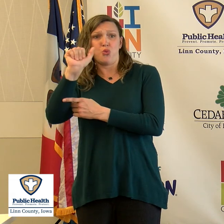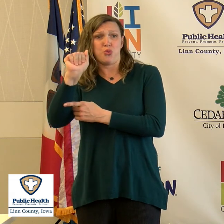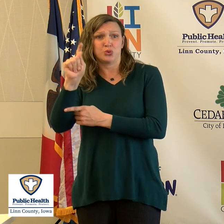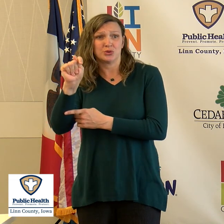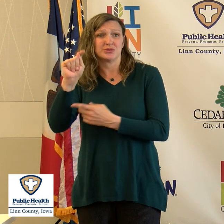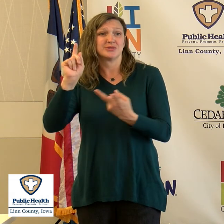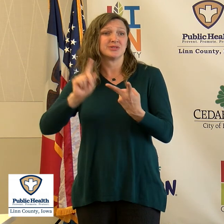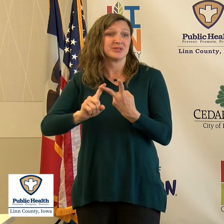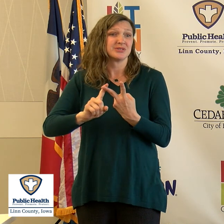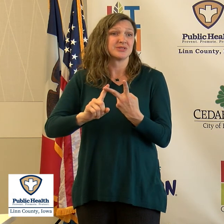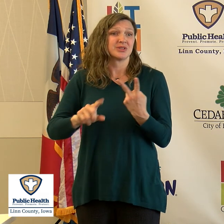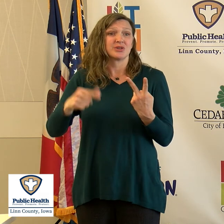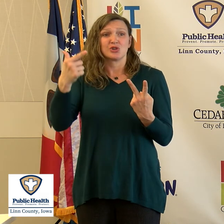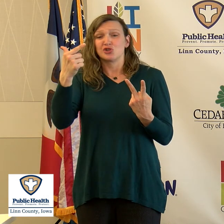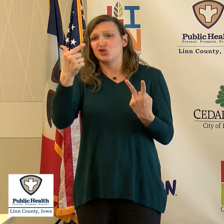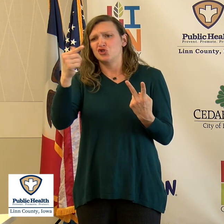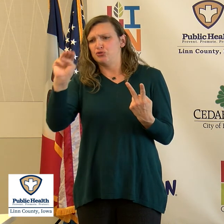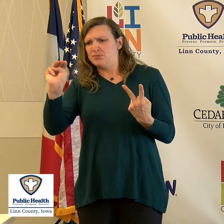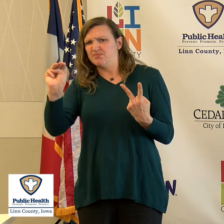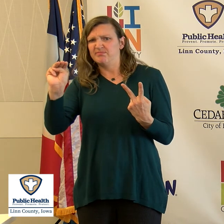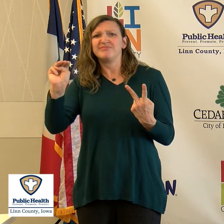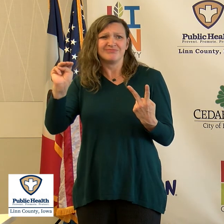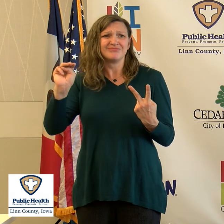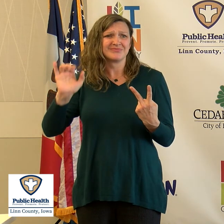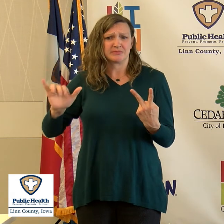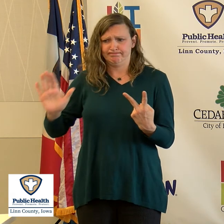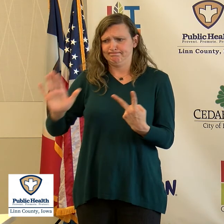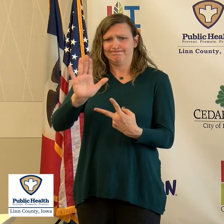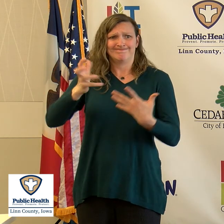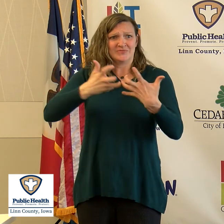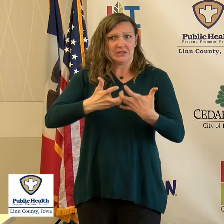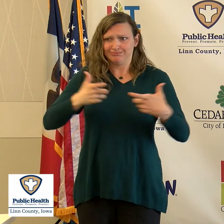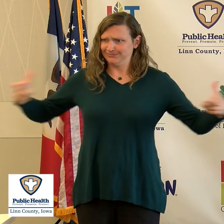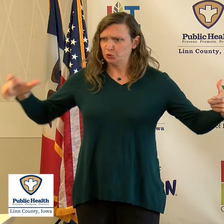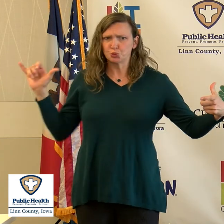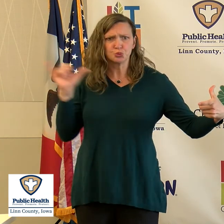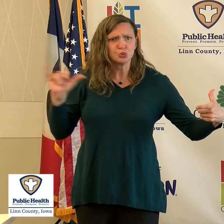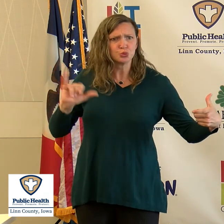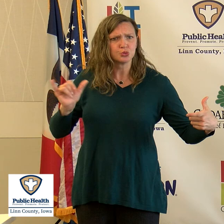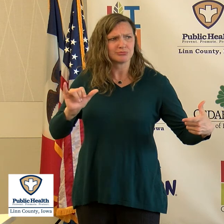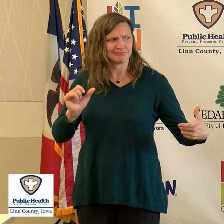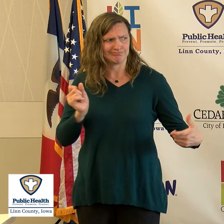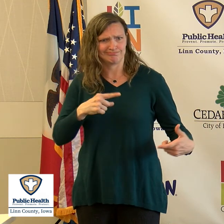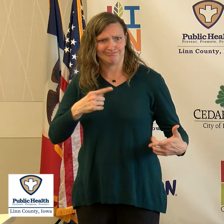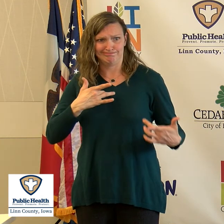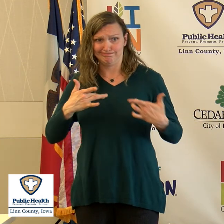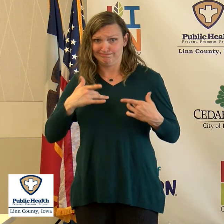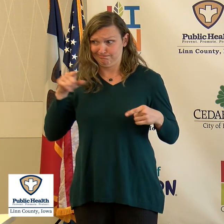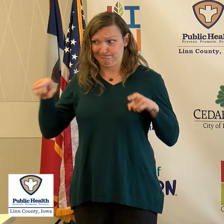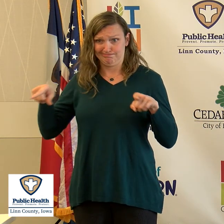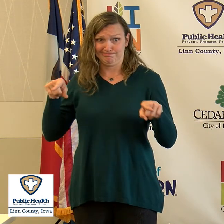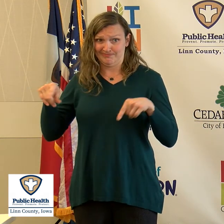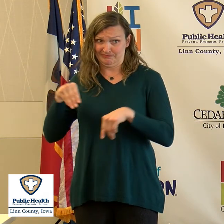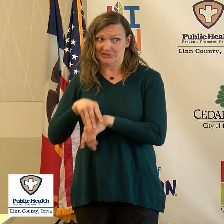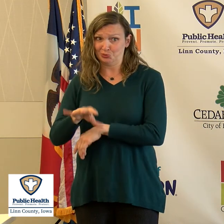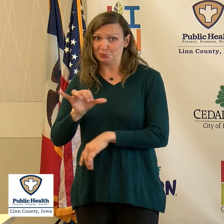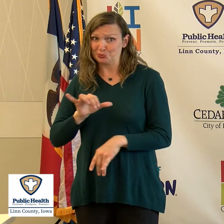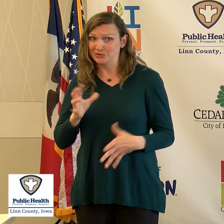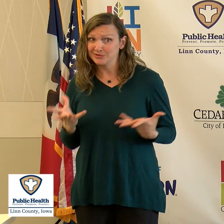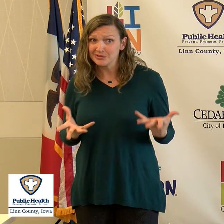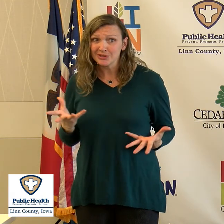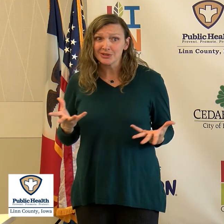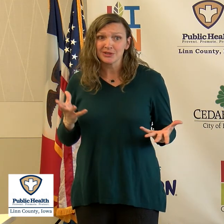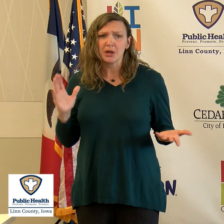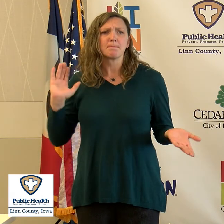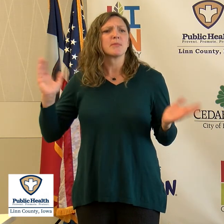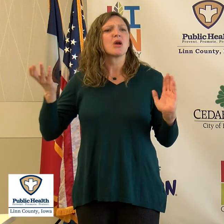ask if you feel the situation is different in any way, when comparing those type